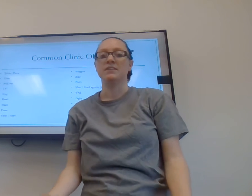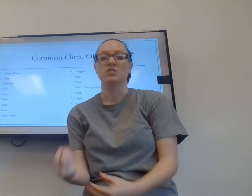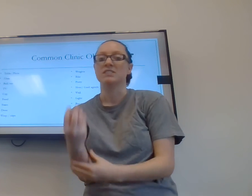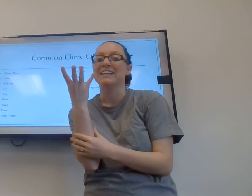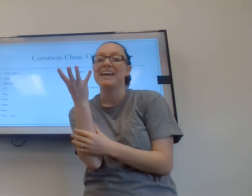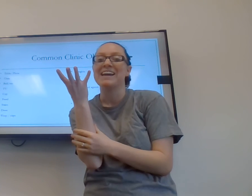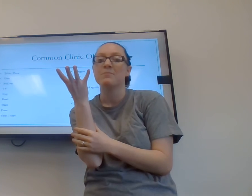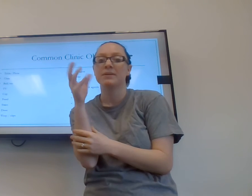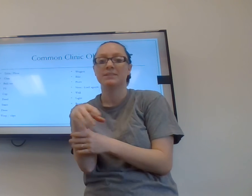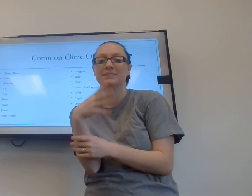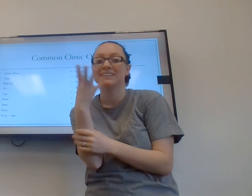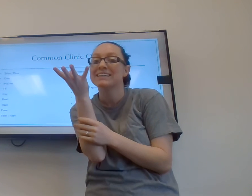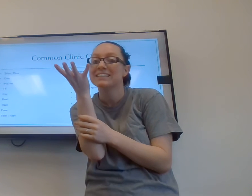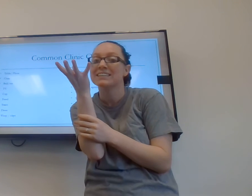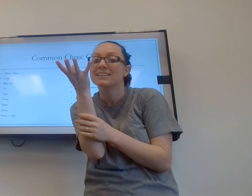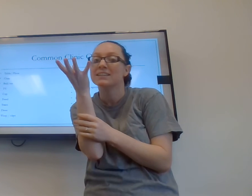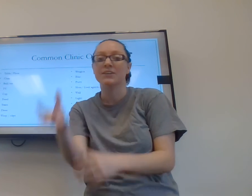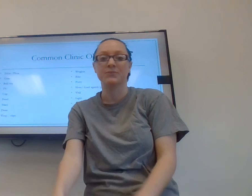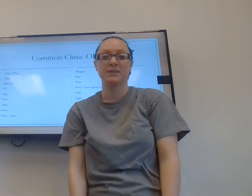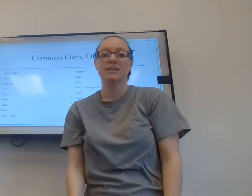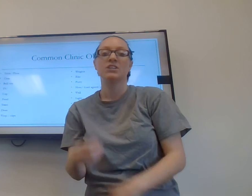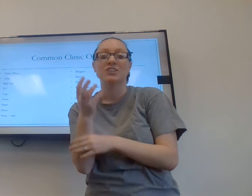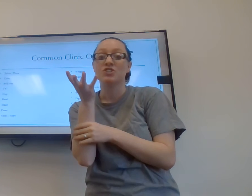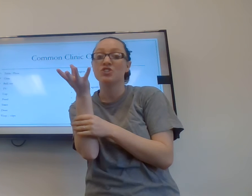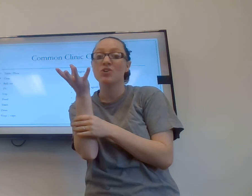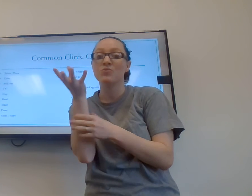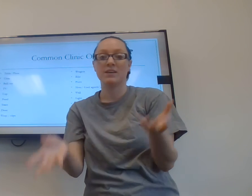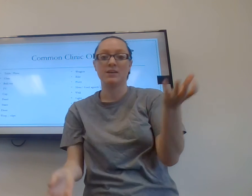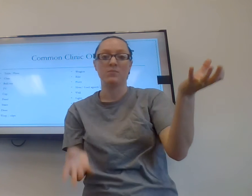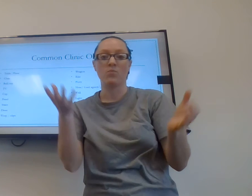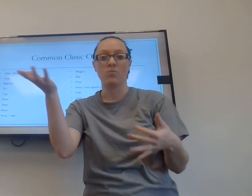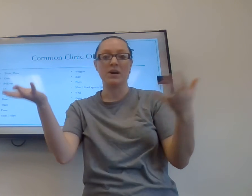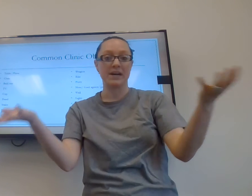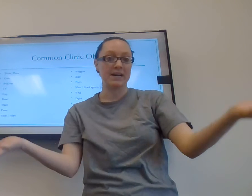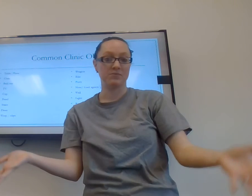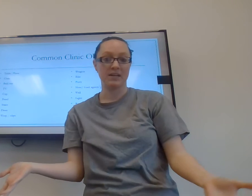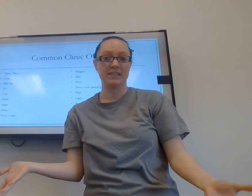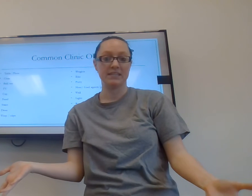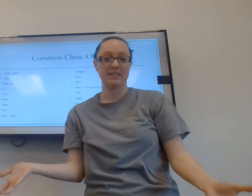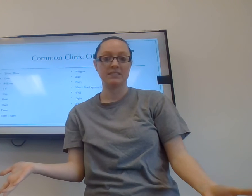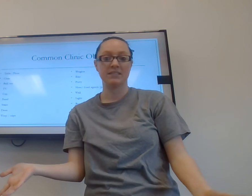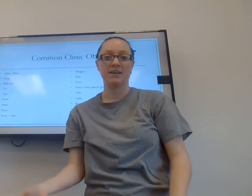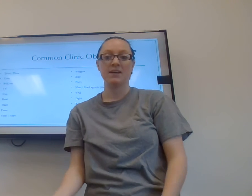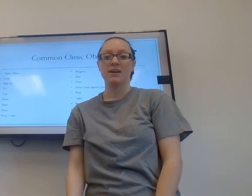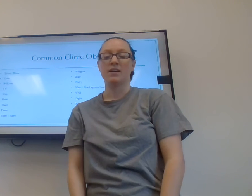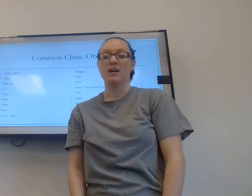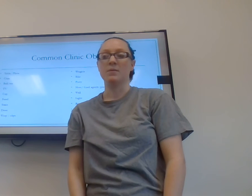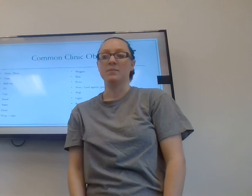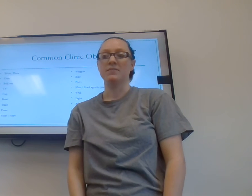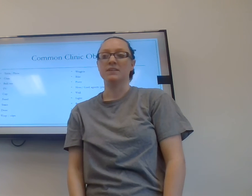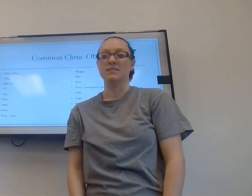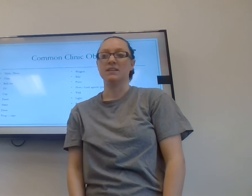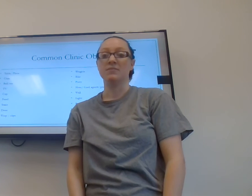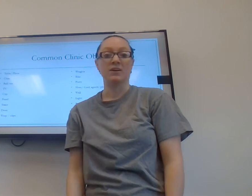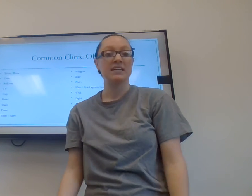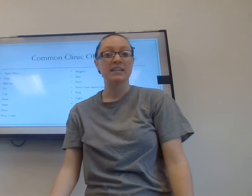just a lamp, you know, you're going to show them what kind of light it is. If it's an infrared